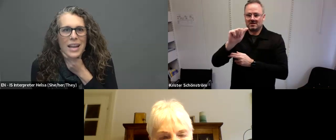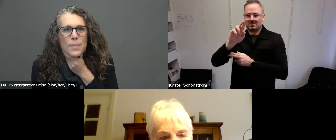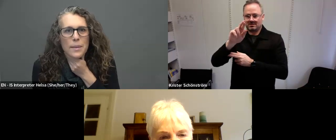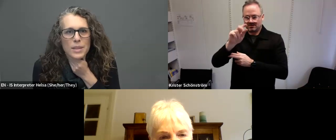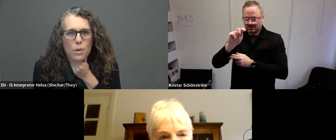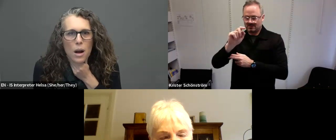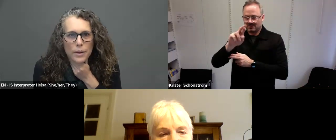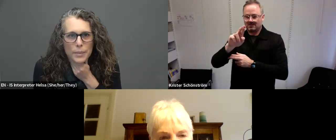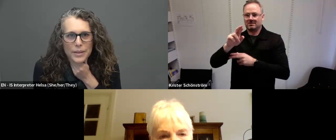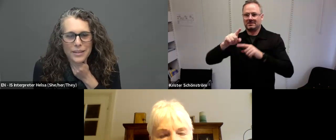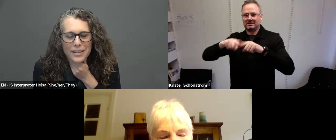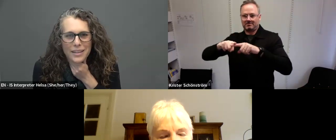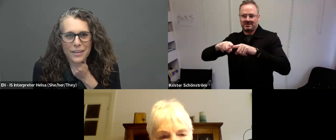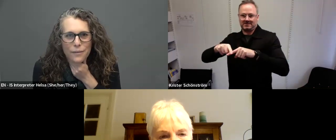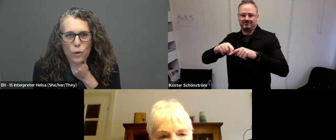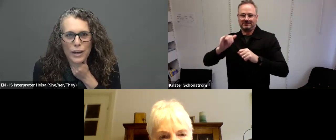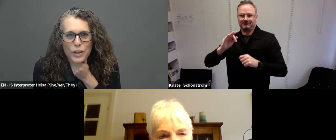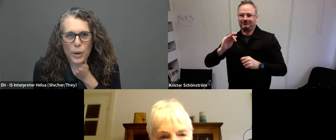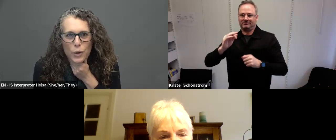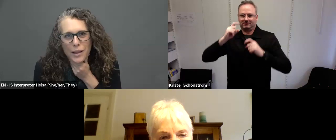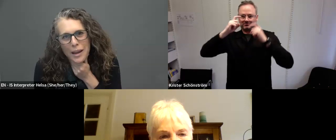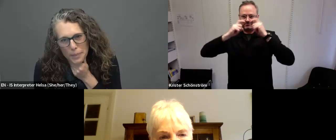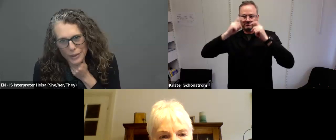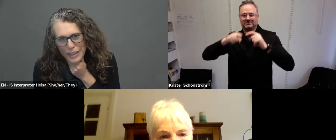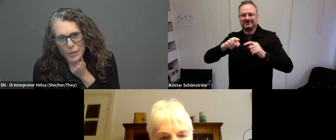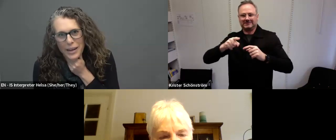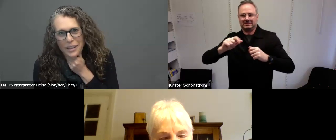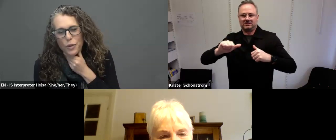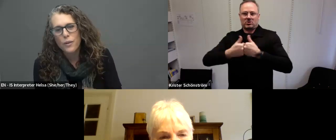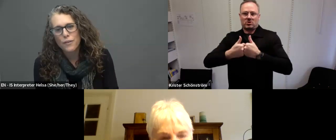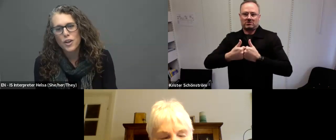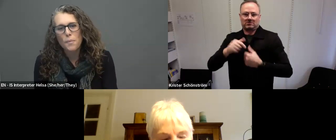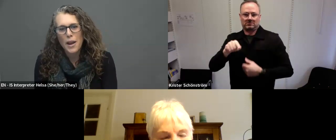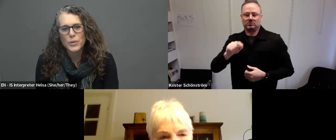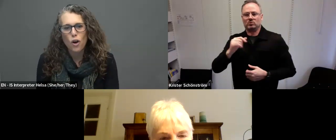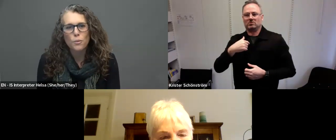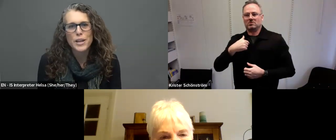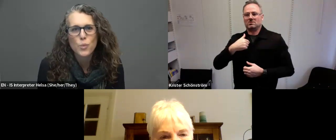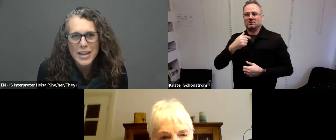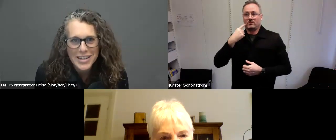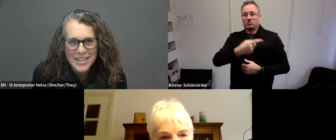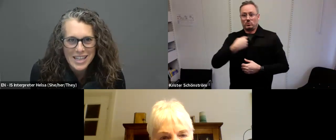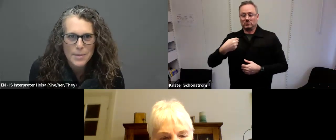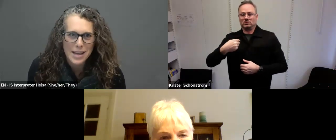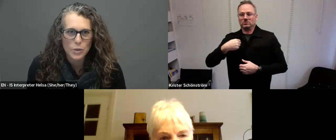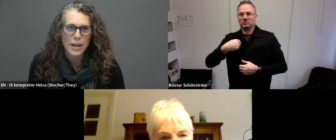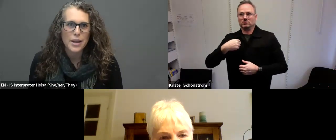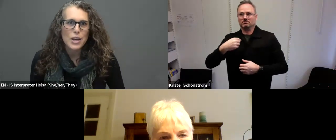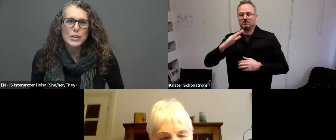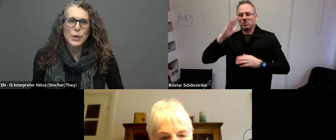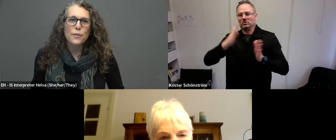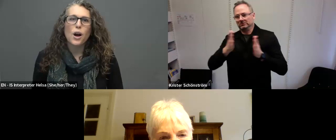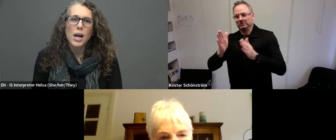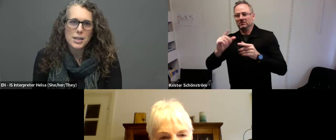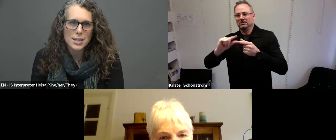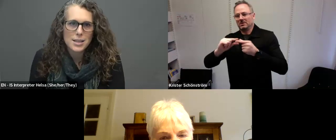And then it becomes a problem for inter-rater reliability, right? If the non-manuals aren't being rated in the same exact way.